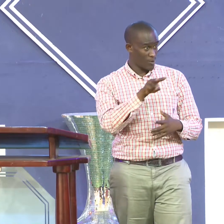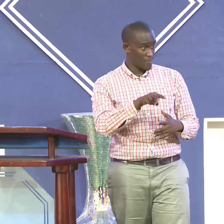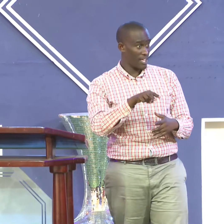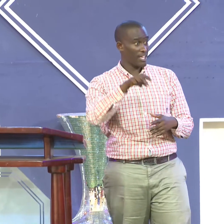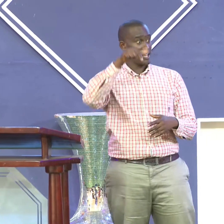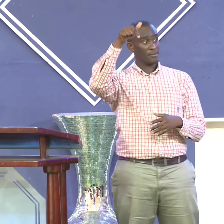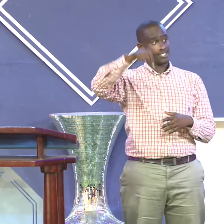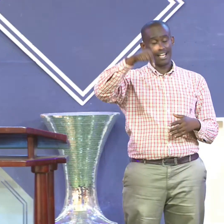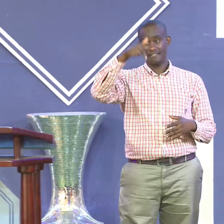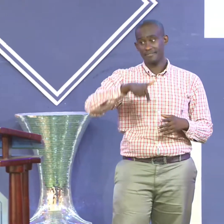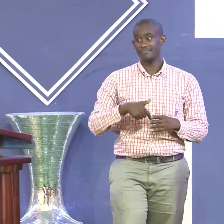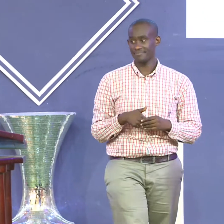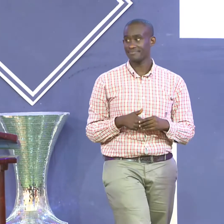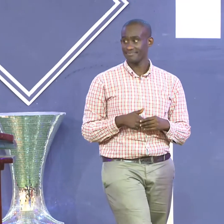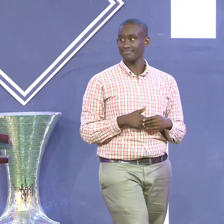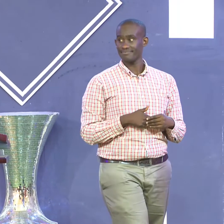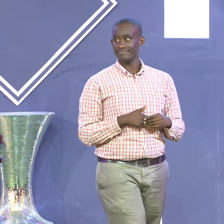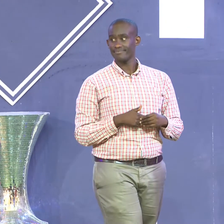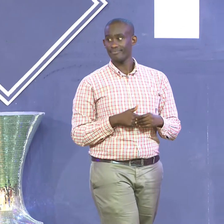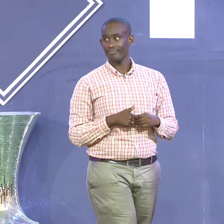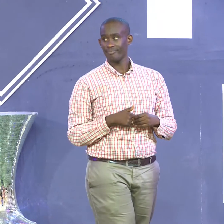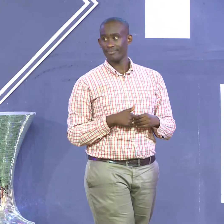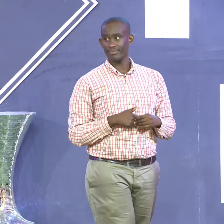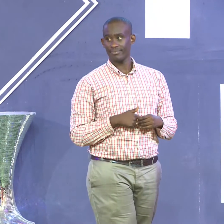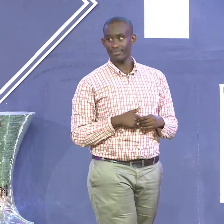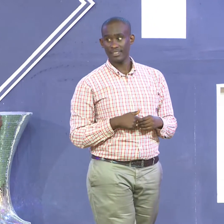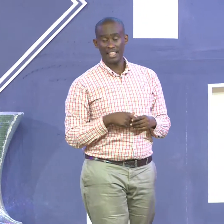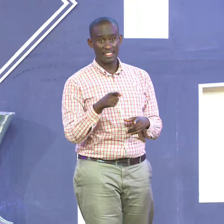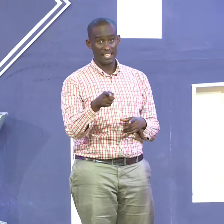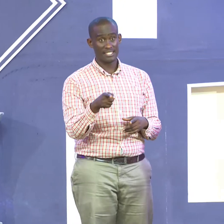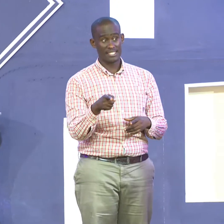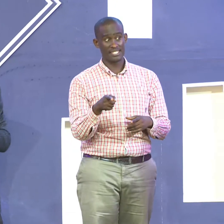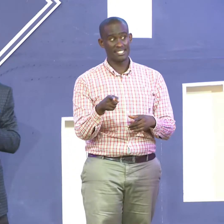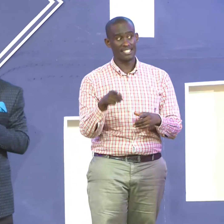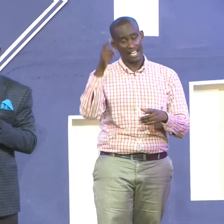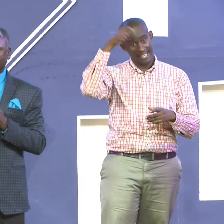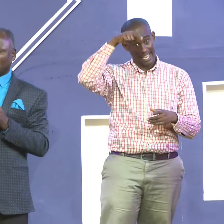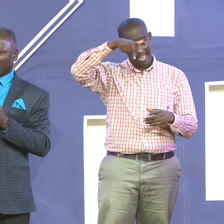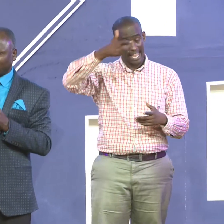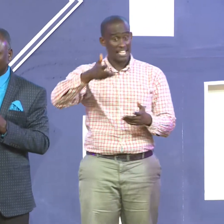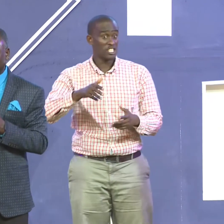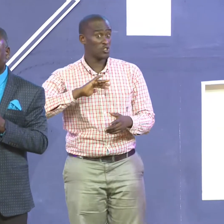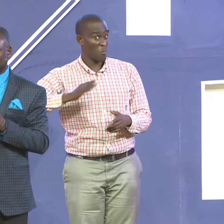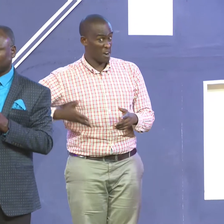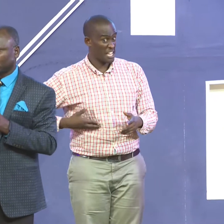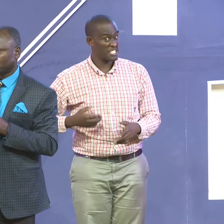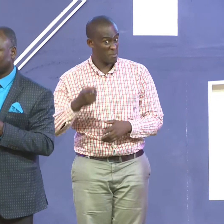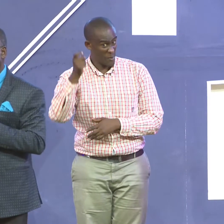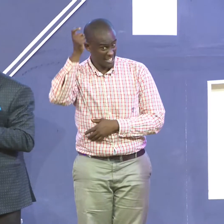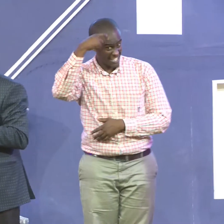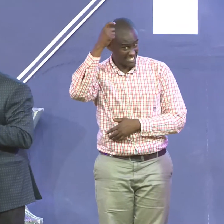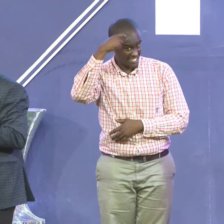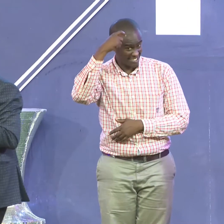y'omusanvu yange. Go and read Proverbs chapter 7. Mukazi mugerengetanya. This woman is a schemer. Mukazi mugezi. She